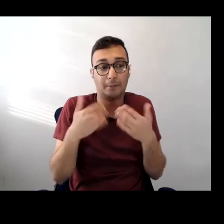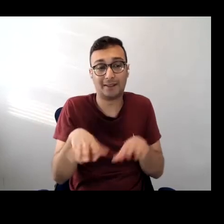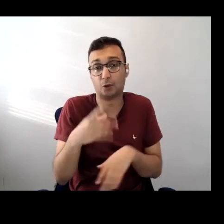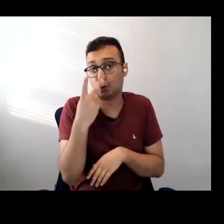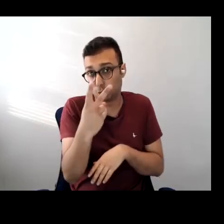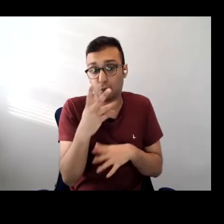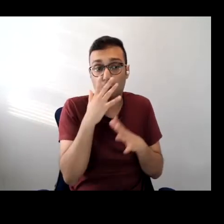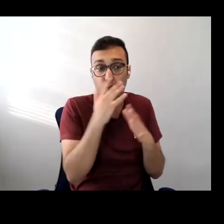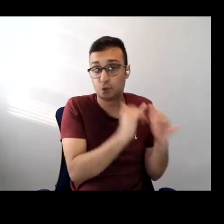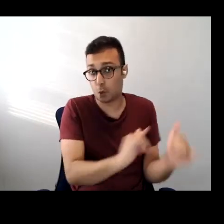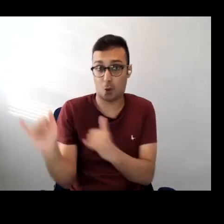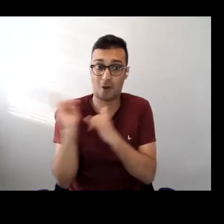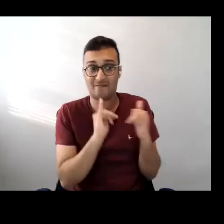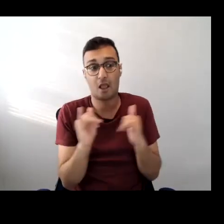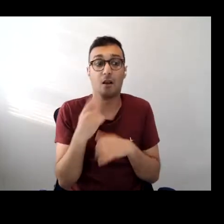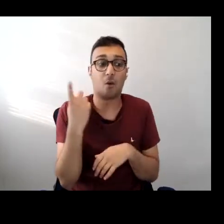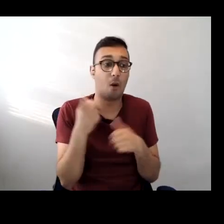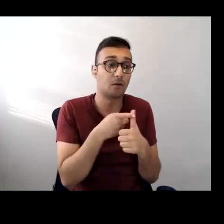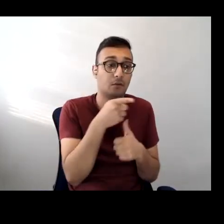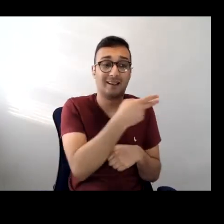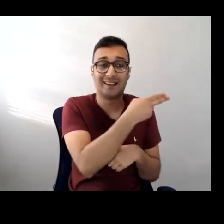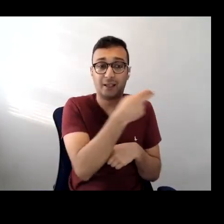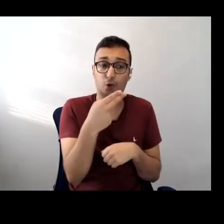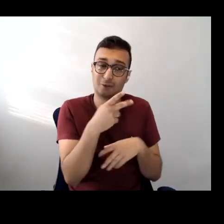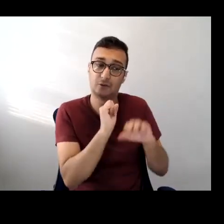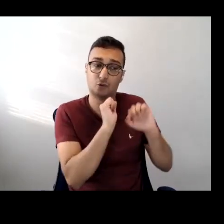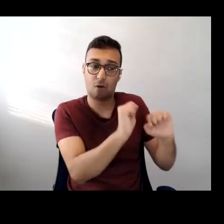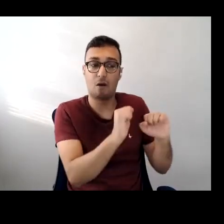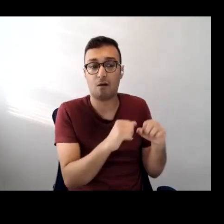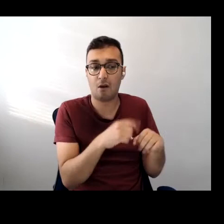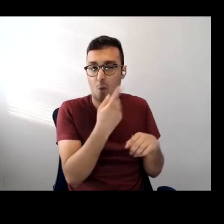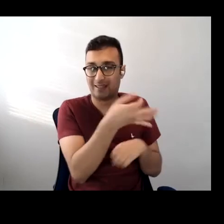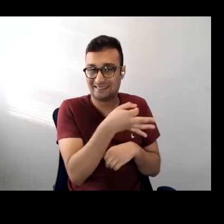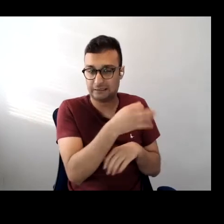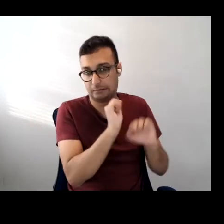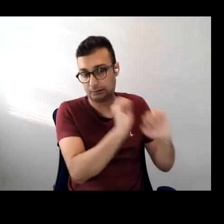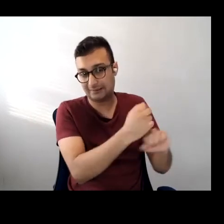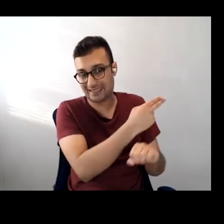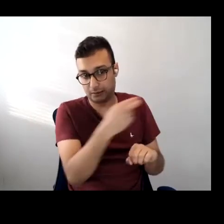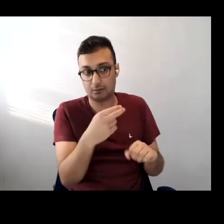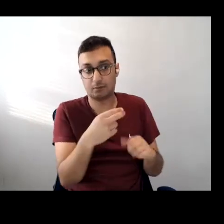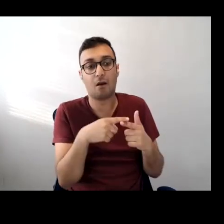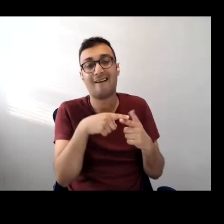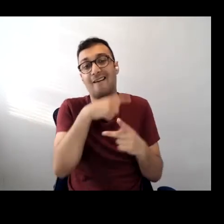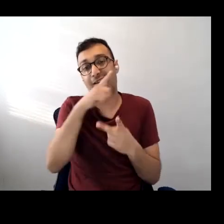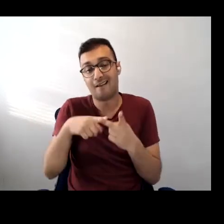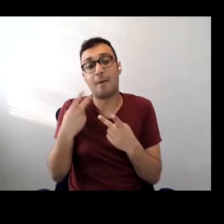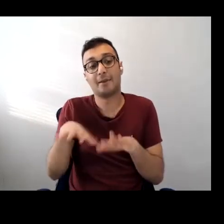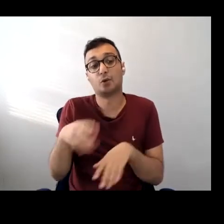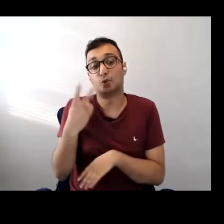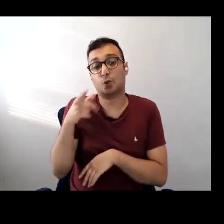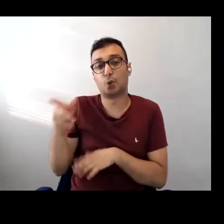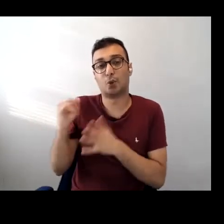altogether, 2 in the city of Banjarmasin in Indonesia, and 2 in Freetown in Sierra Leone, with